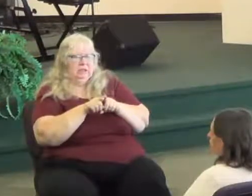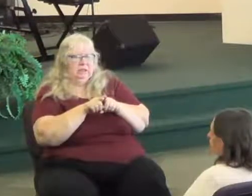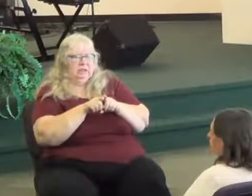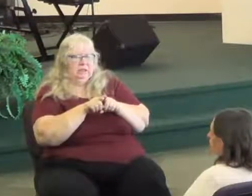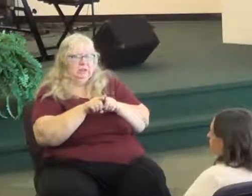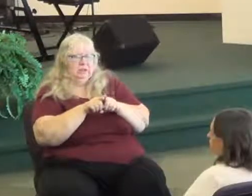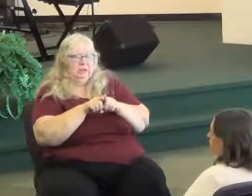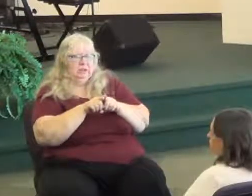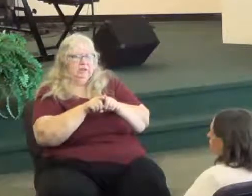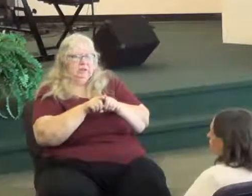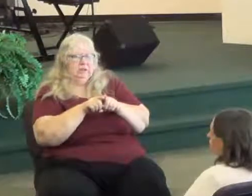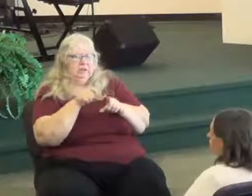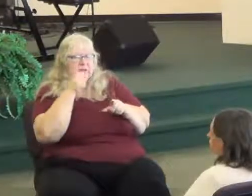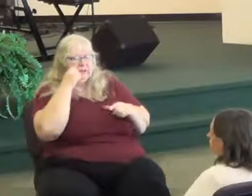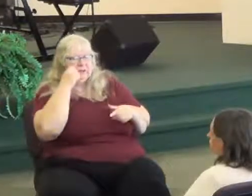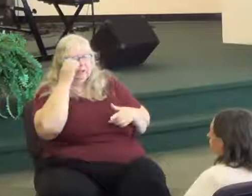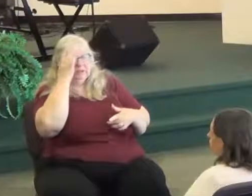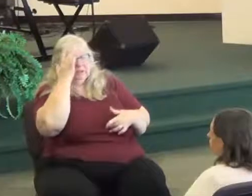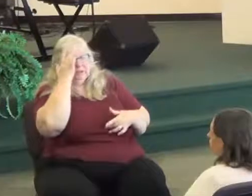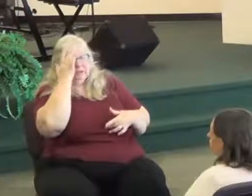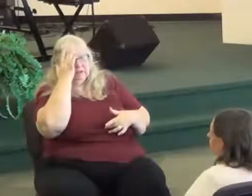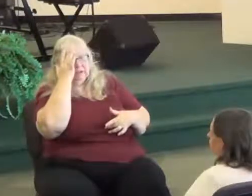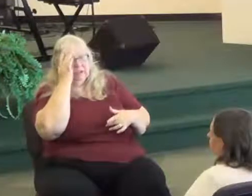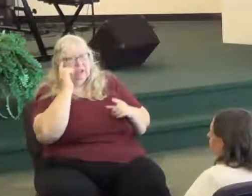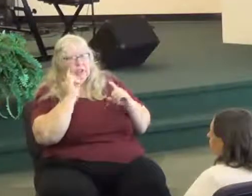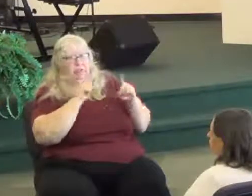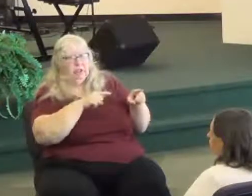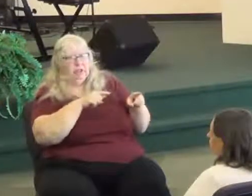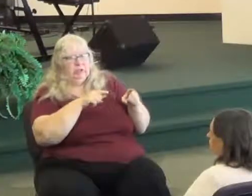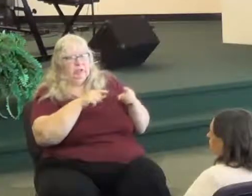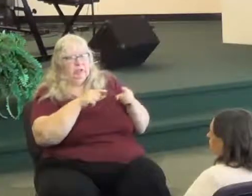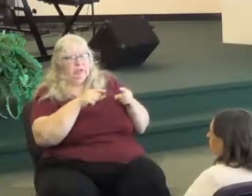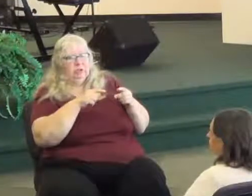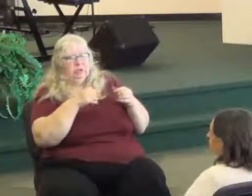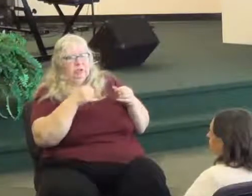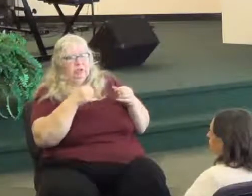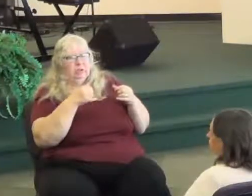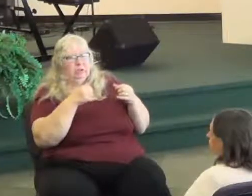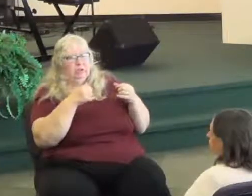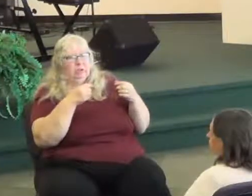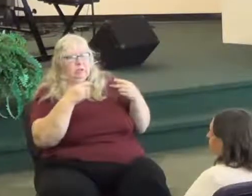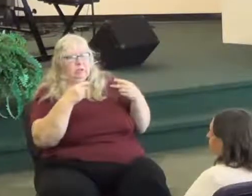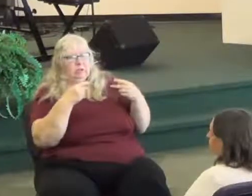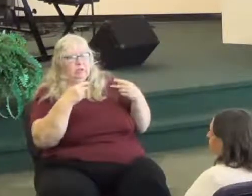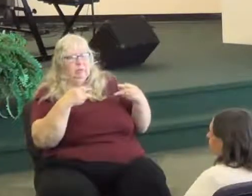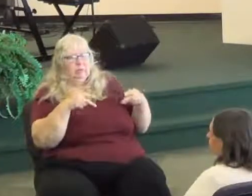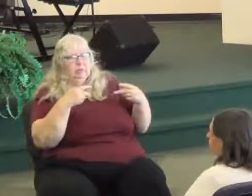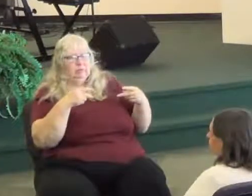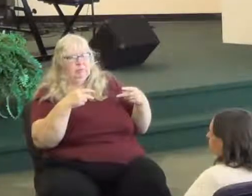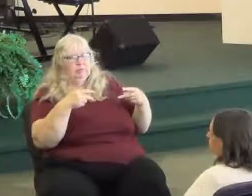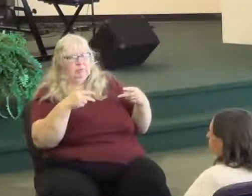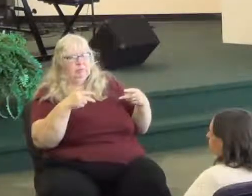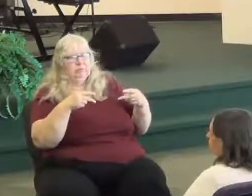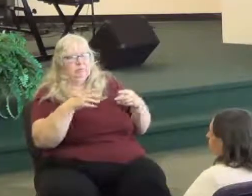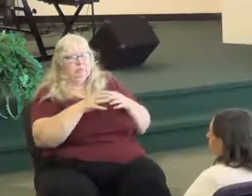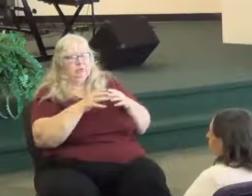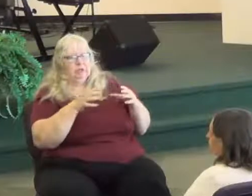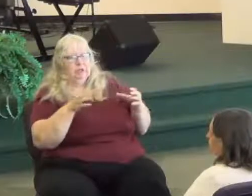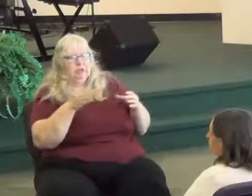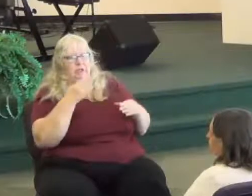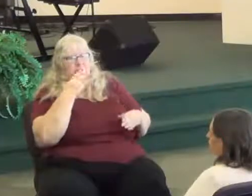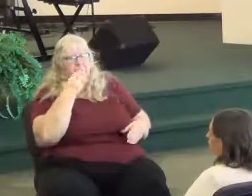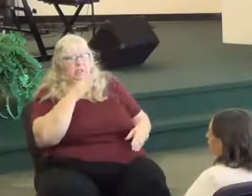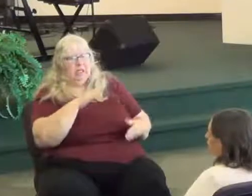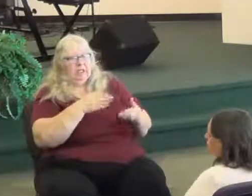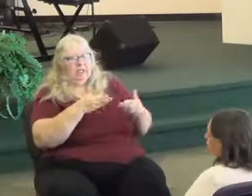sudden, maybe you went to a party or you went somewhere and there was some like really nasty stuff going on? I've been there before, where it's